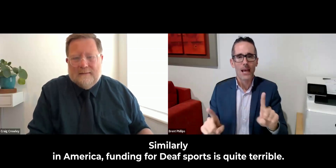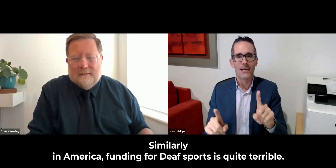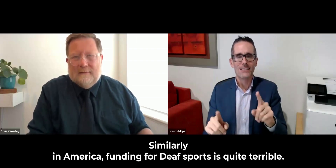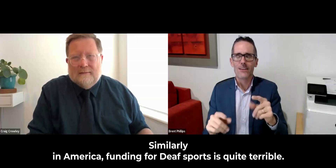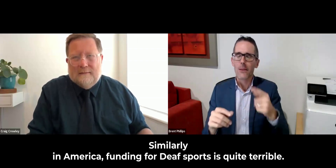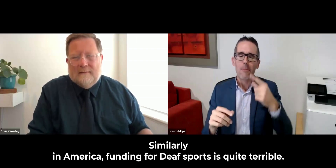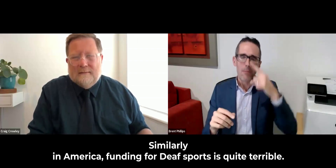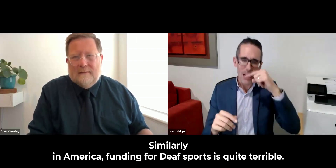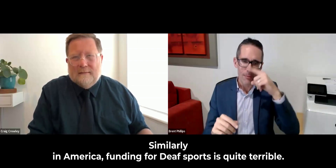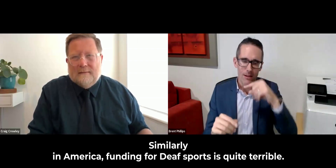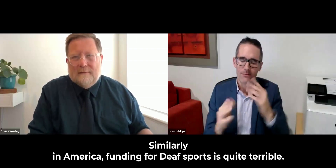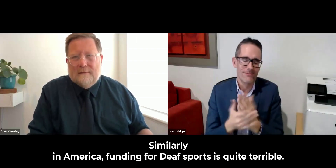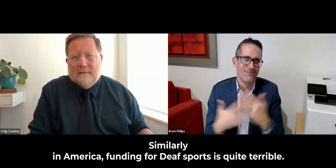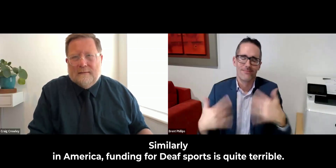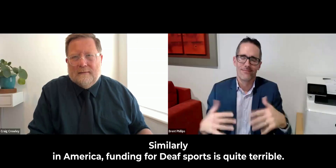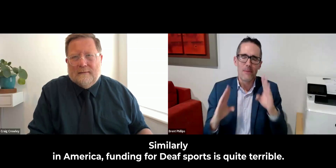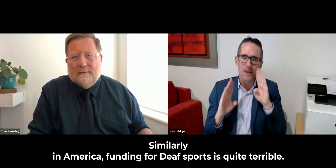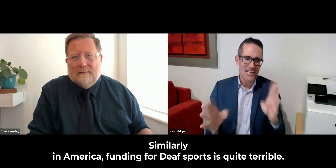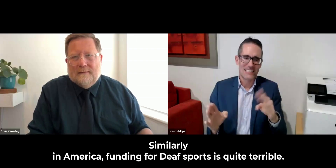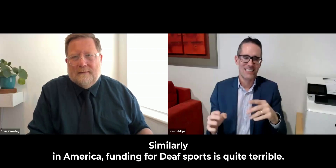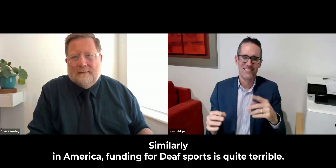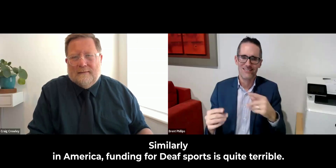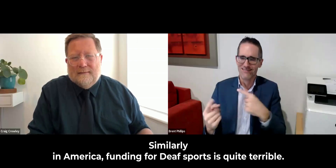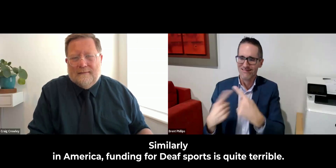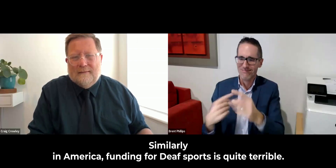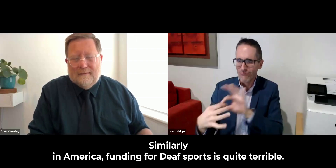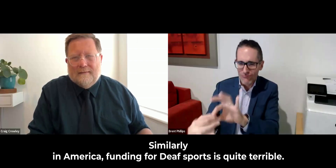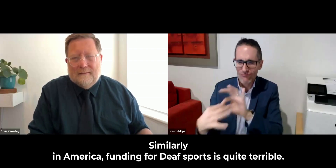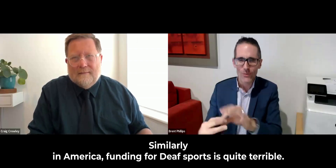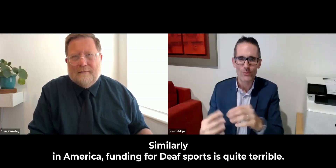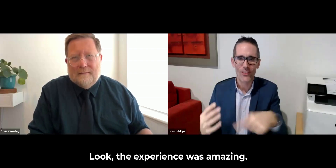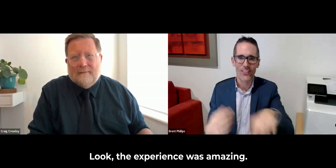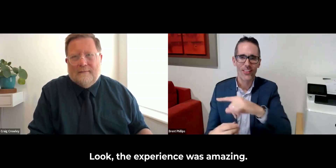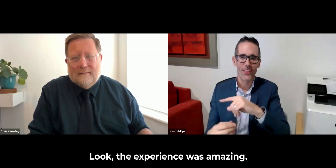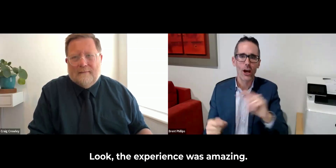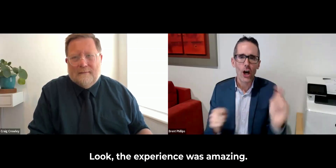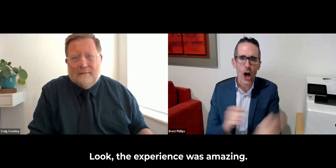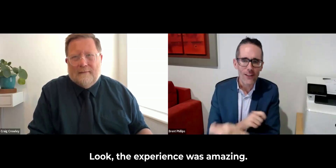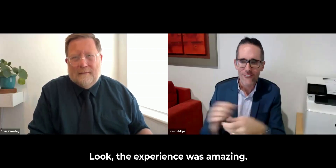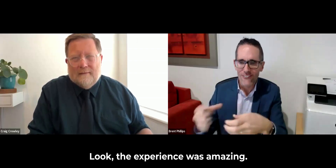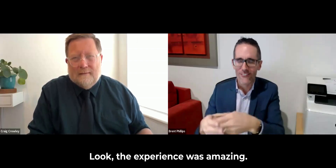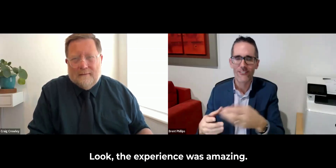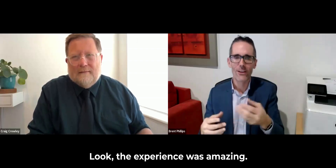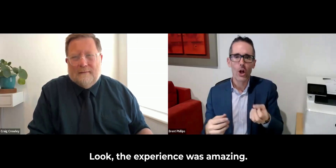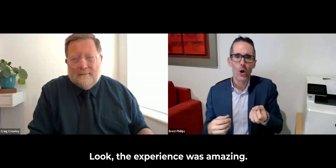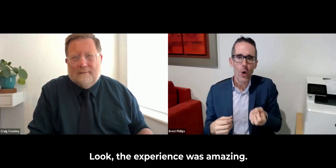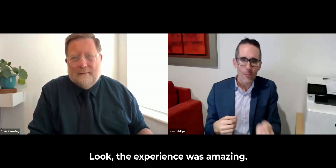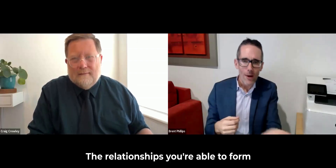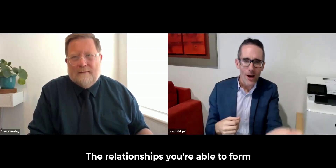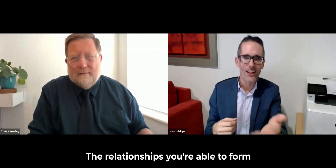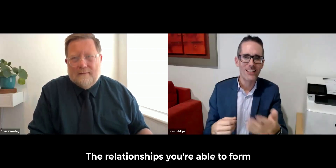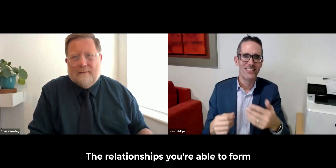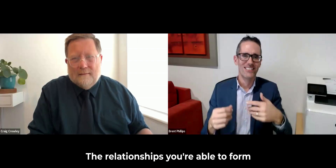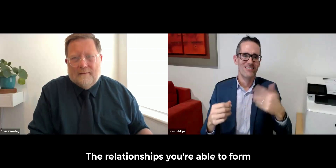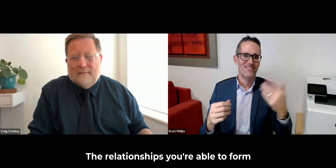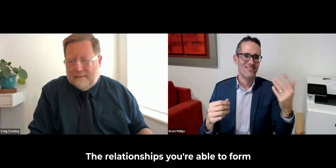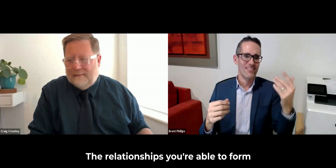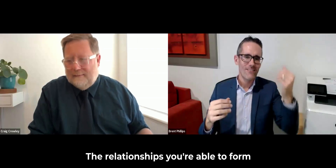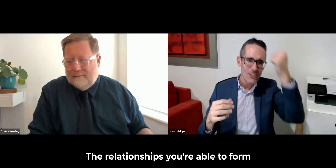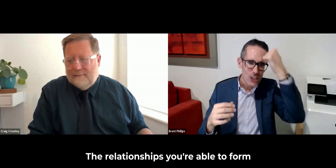America, funding for deaf sports is quite terrible. Look, the experience was amazing. The relationships you're able